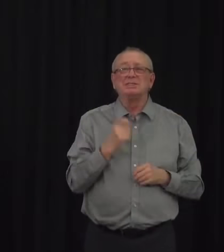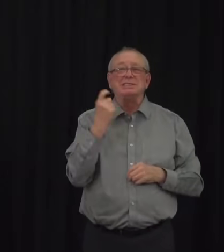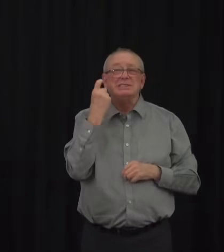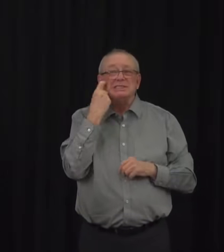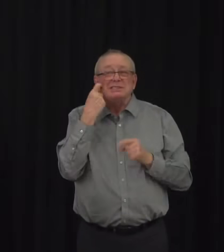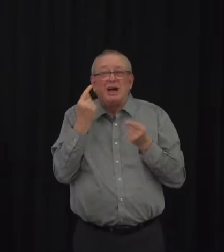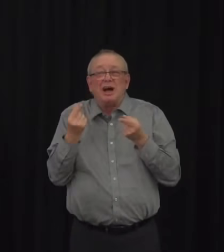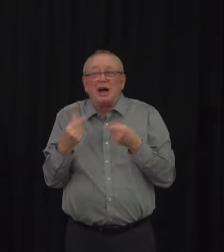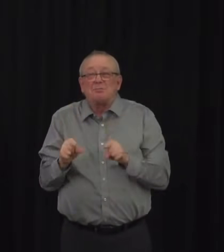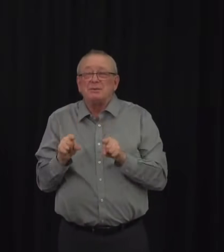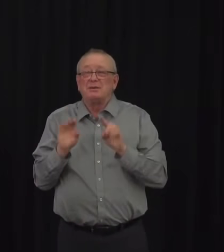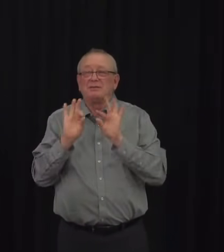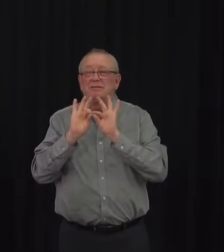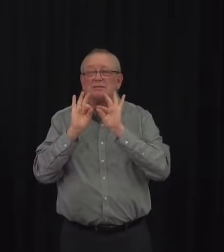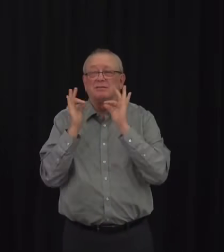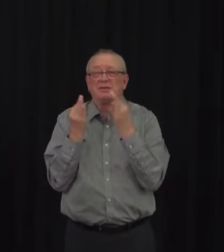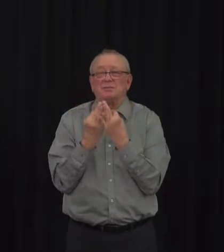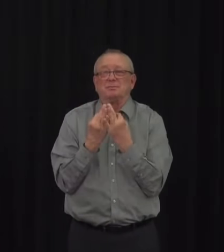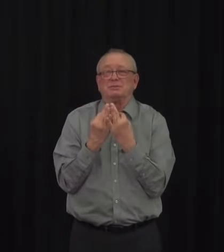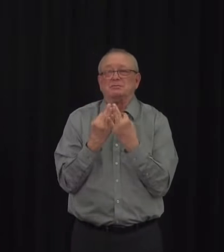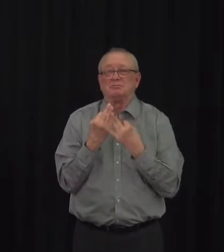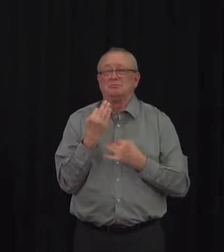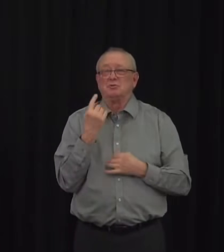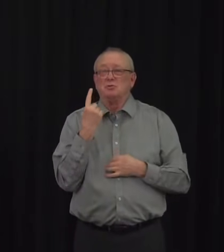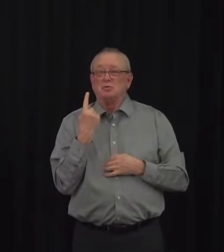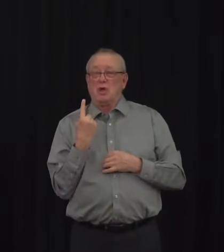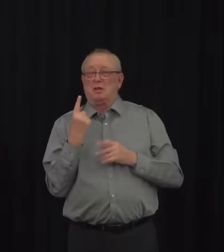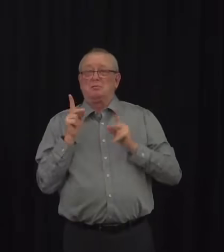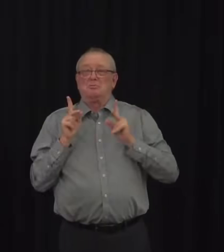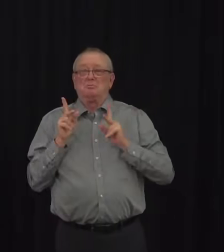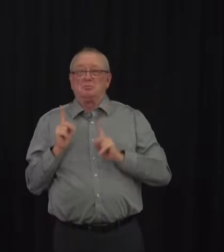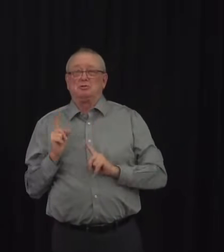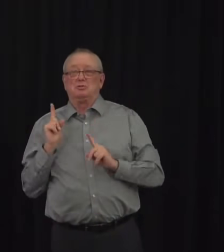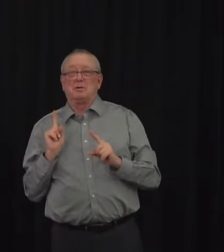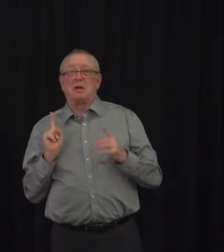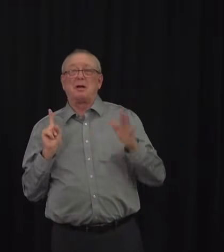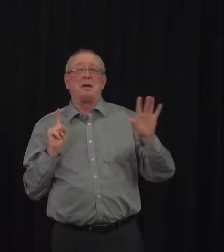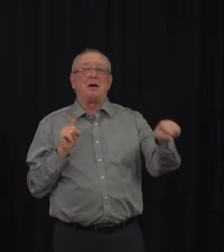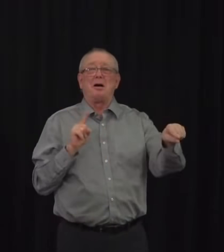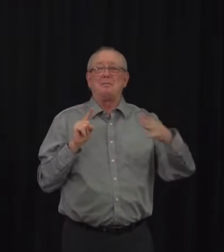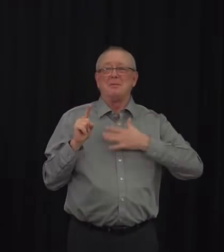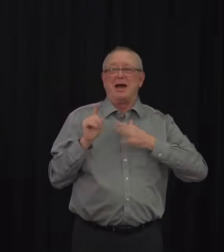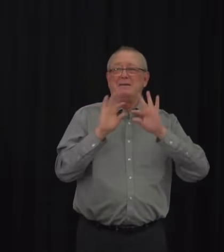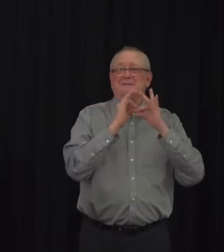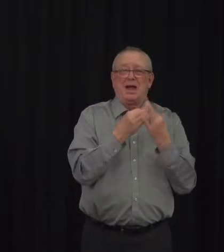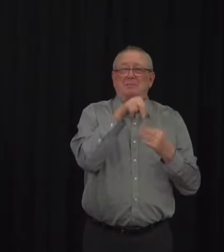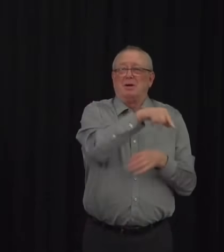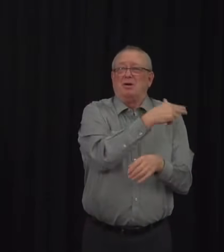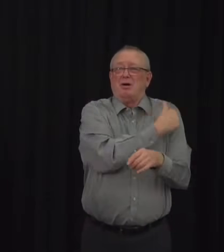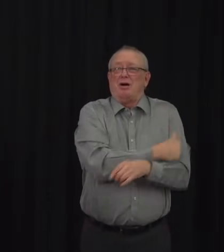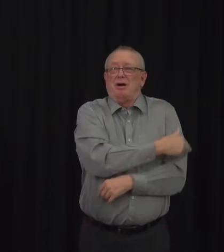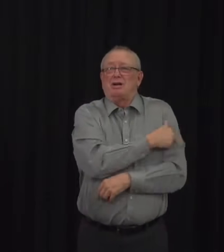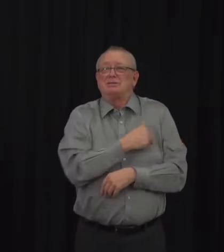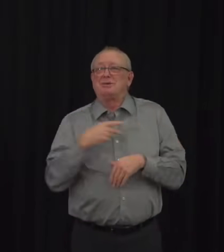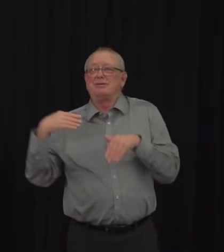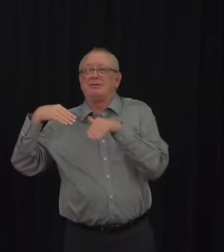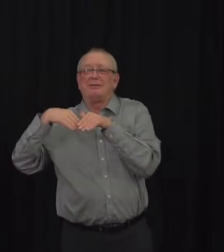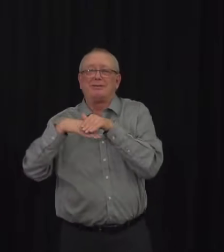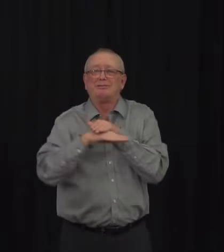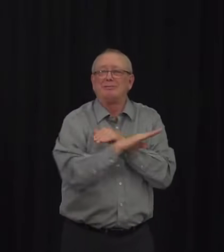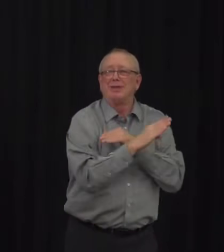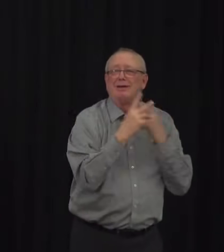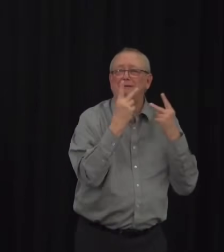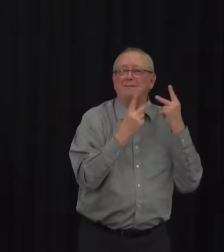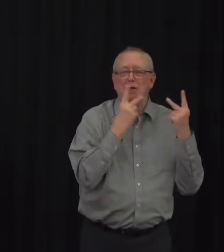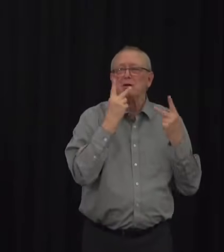people of patients intentionally did not disclose their COVID-19 related symptom status.